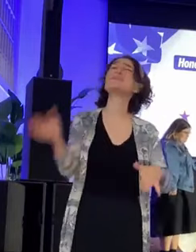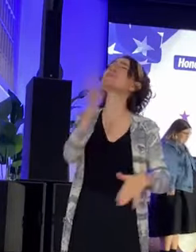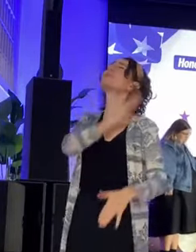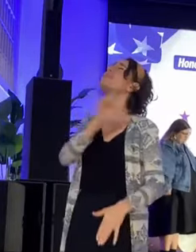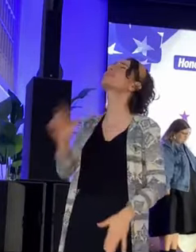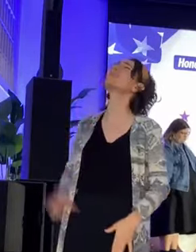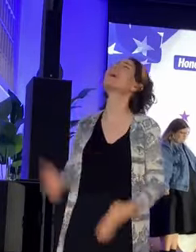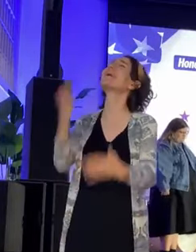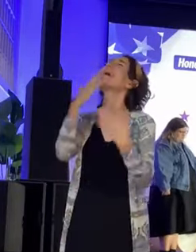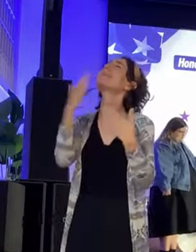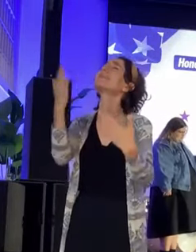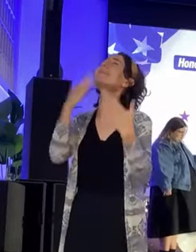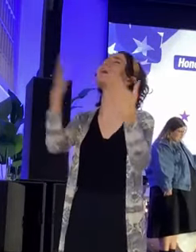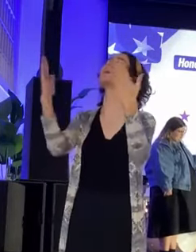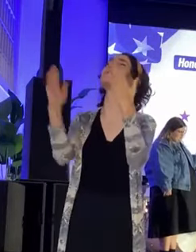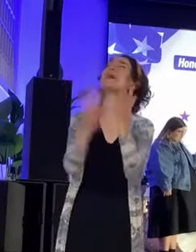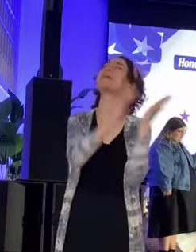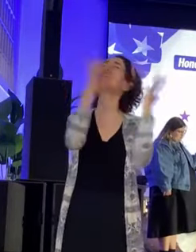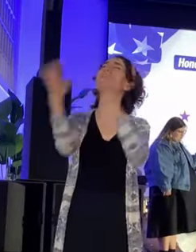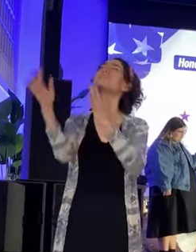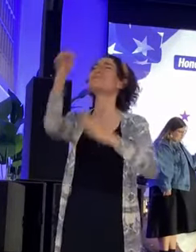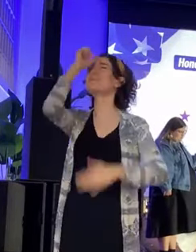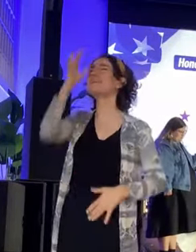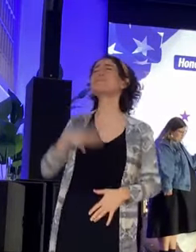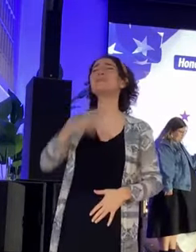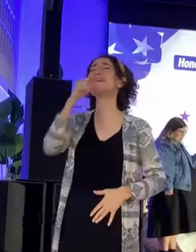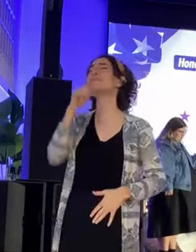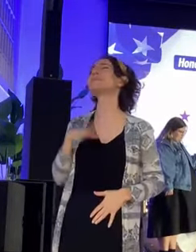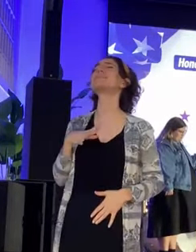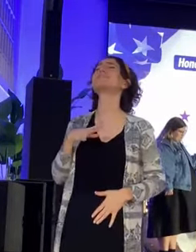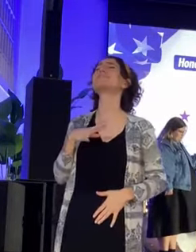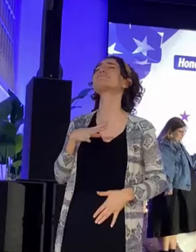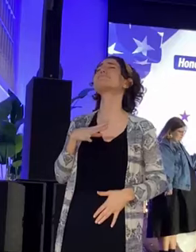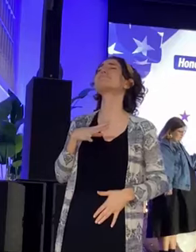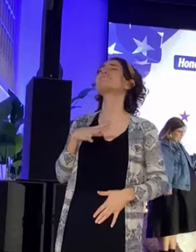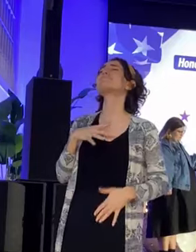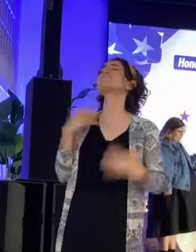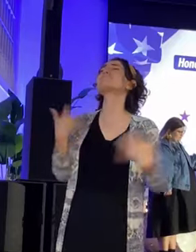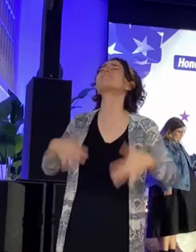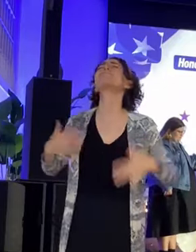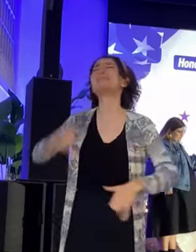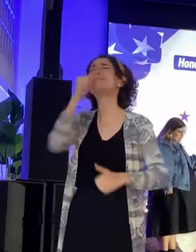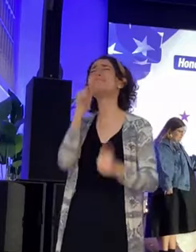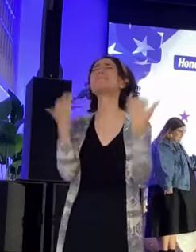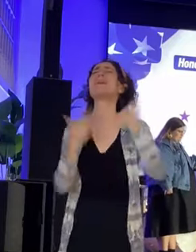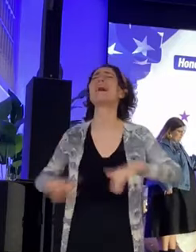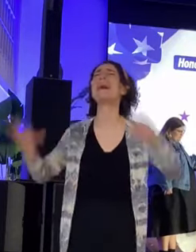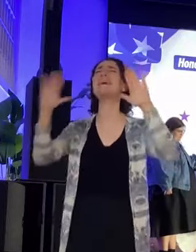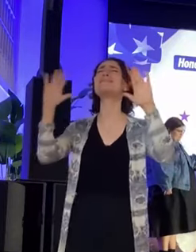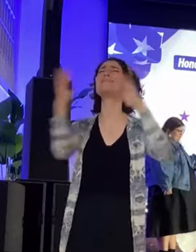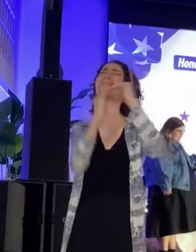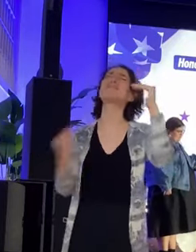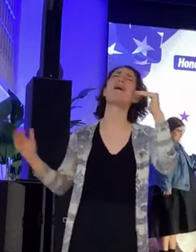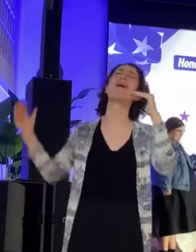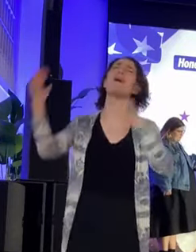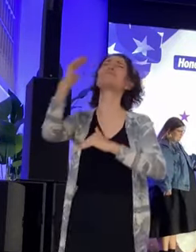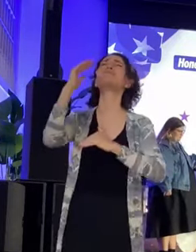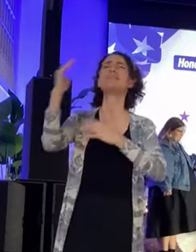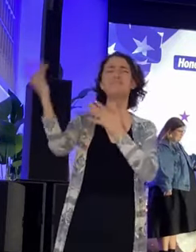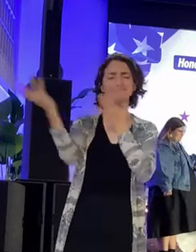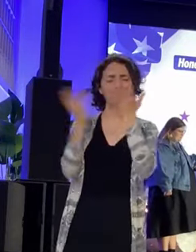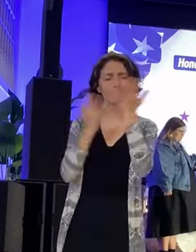I thank you and I praise you for the men and women who have gone above and beyond in